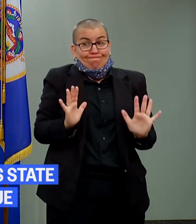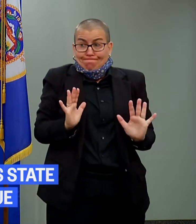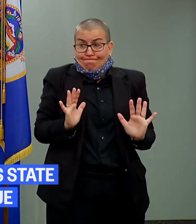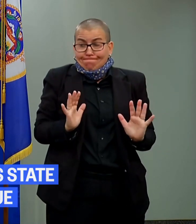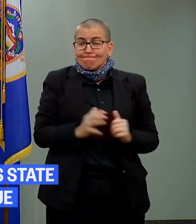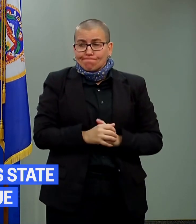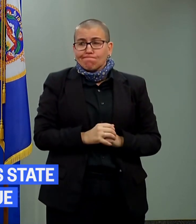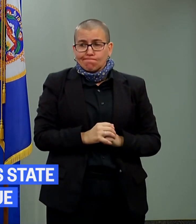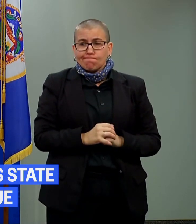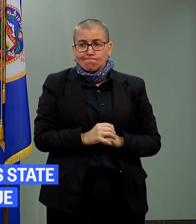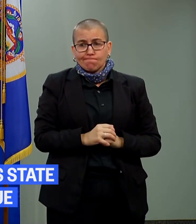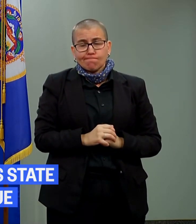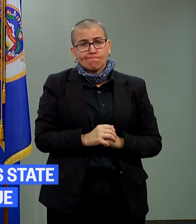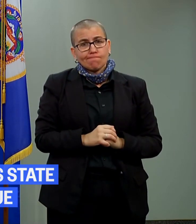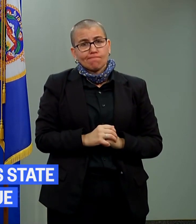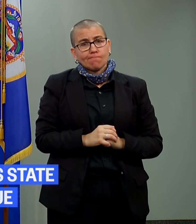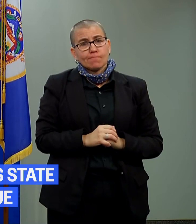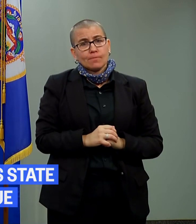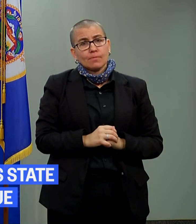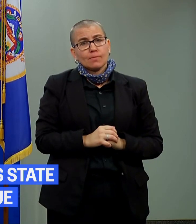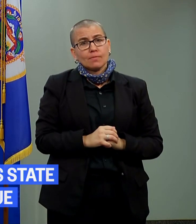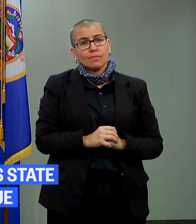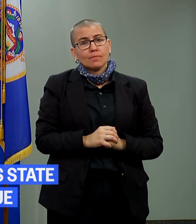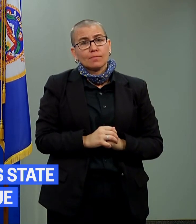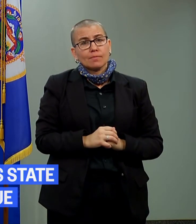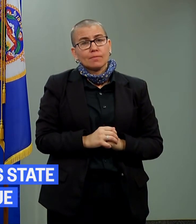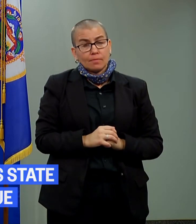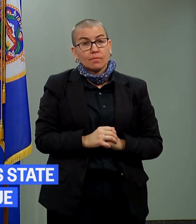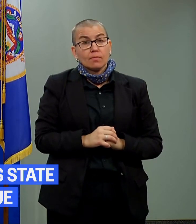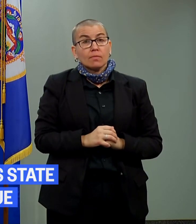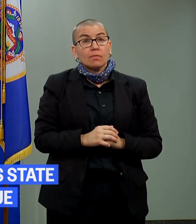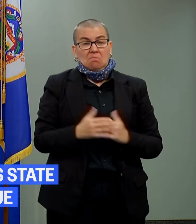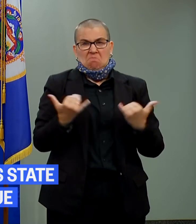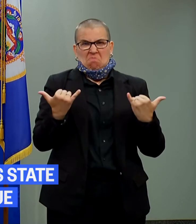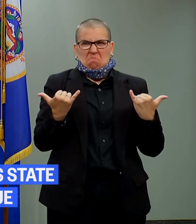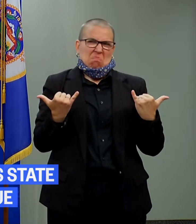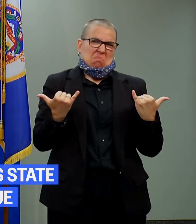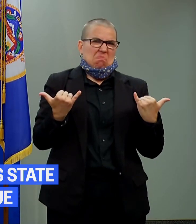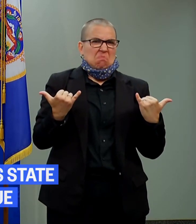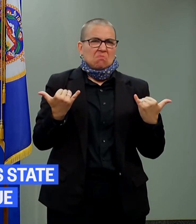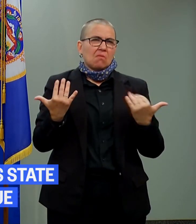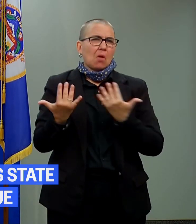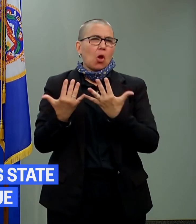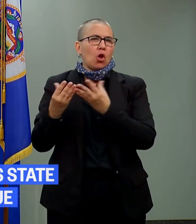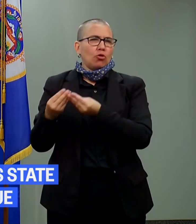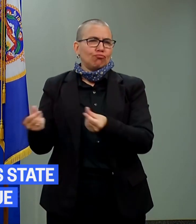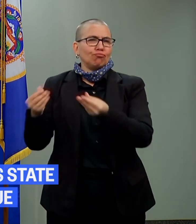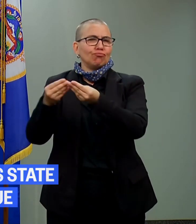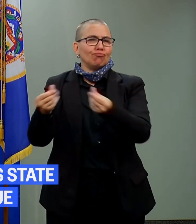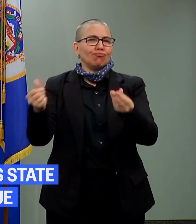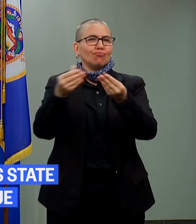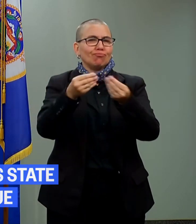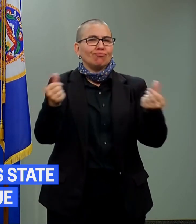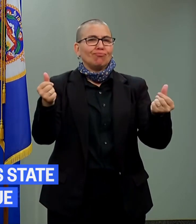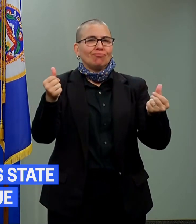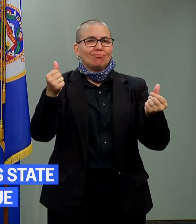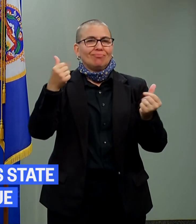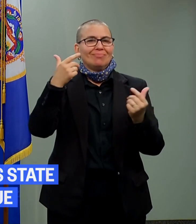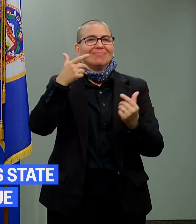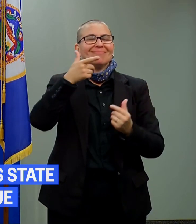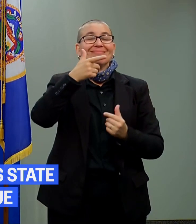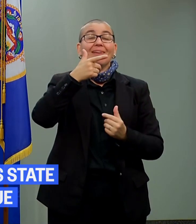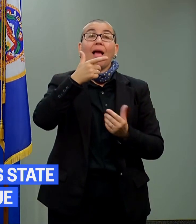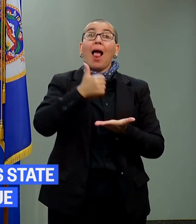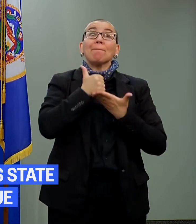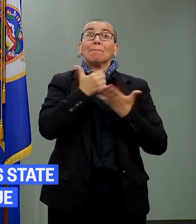In addition to the fire suppression mission, the last piece of this that I want to say is that we also really did work the